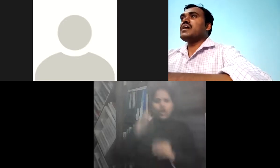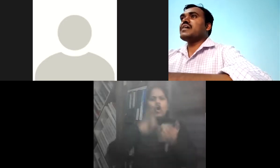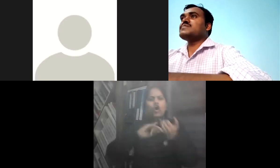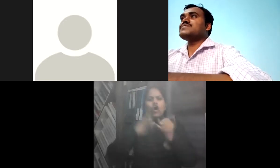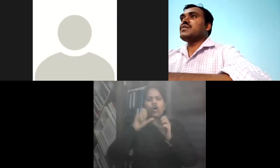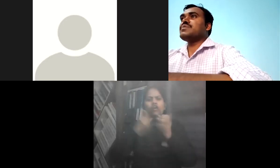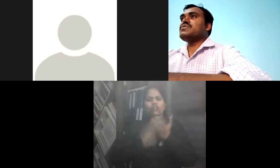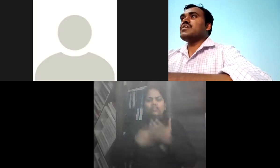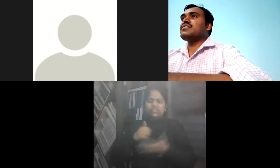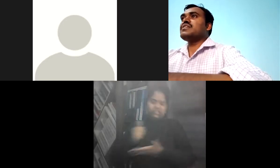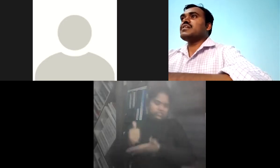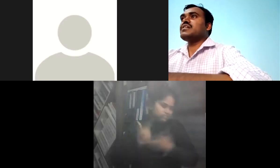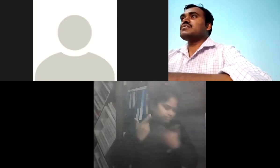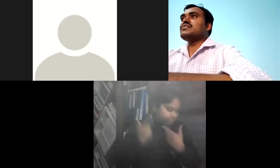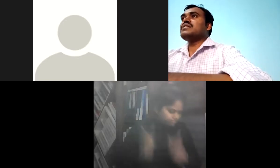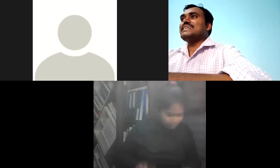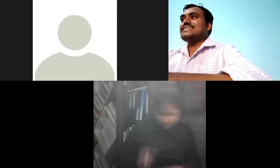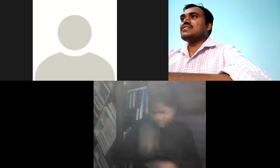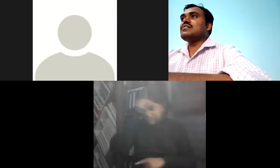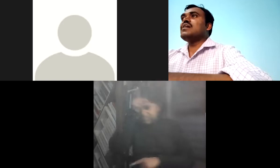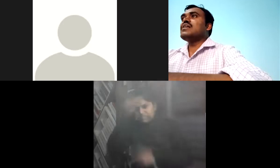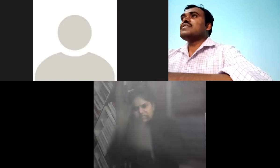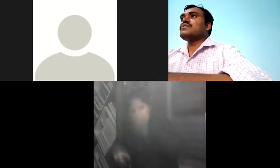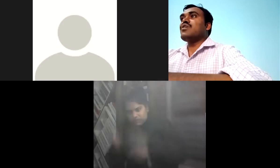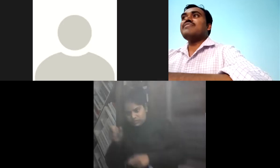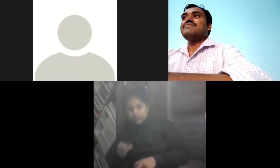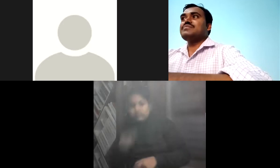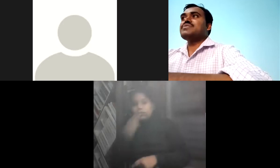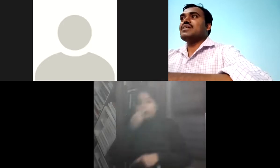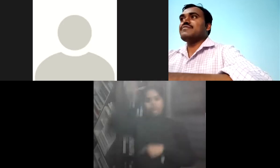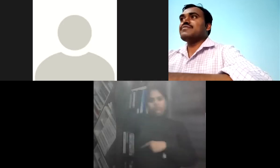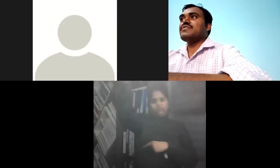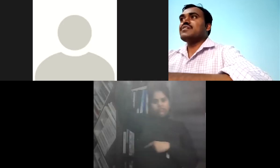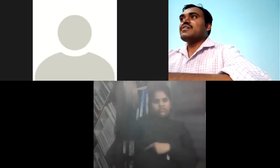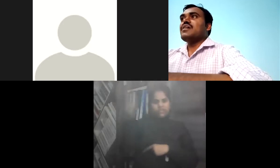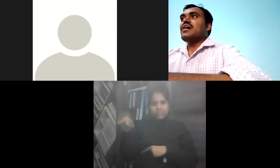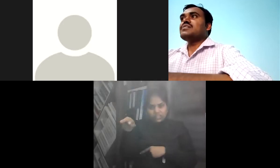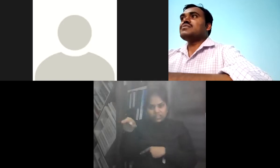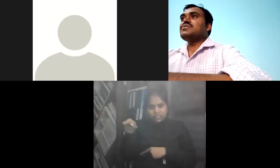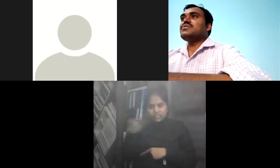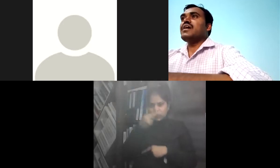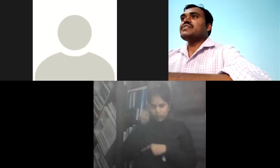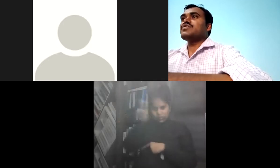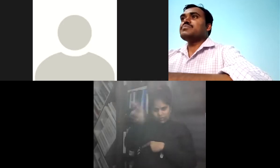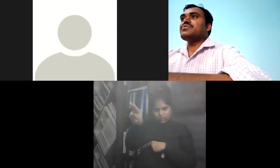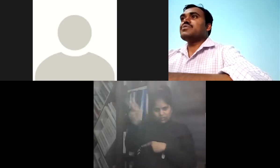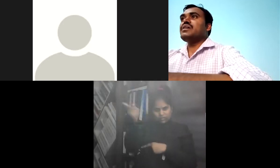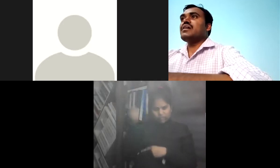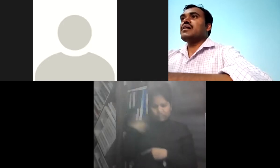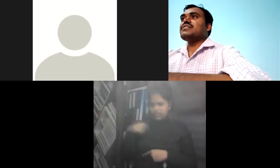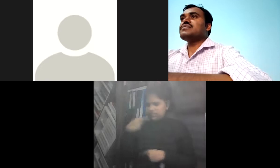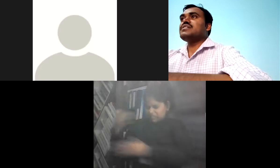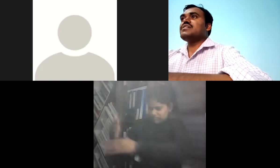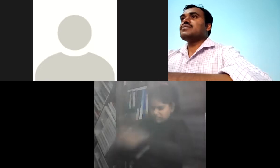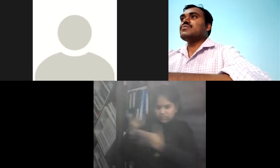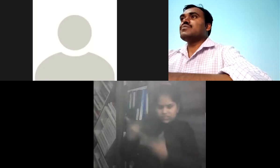in the hands of Germans and the dictator Hitler, though a dwarf himself. Oscar, who had stopped growing